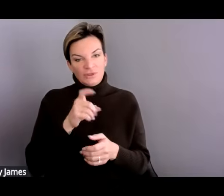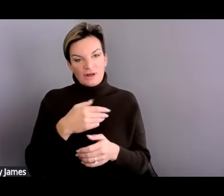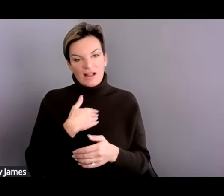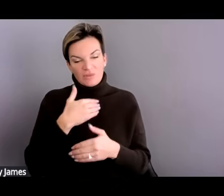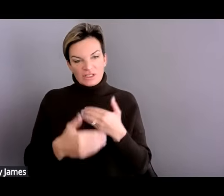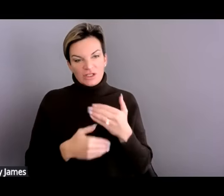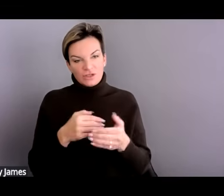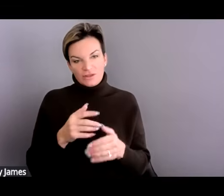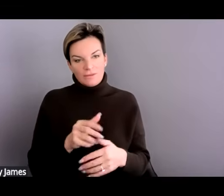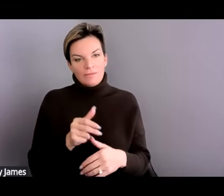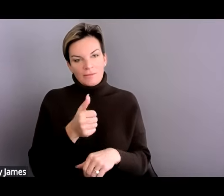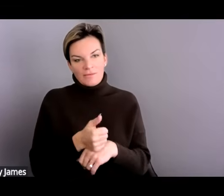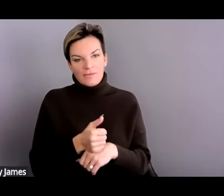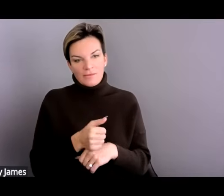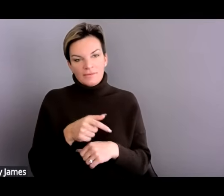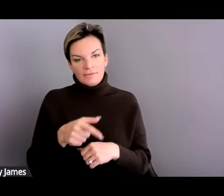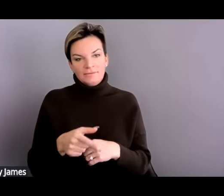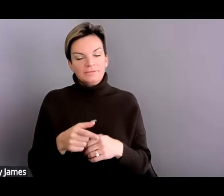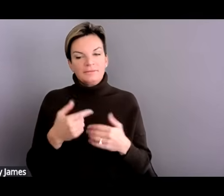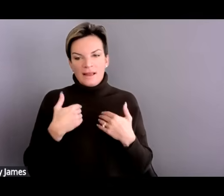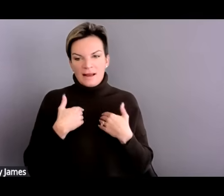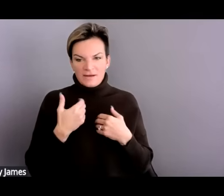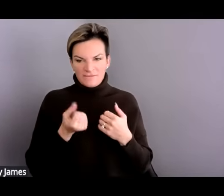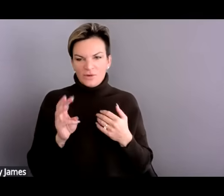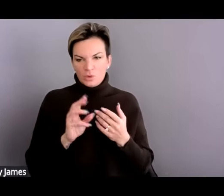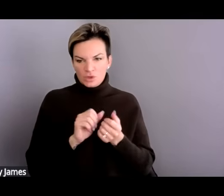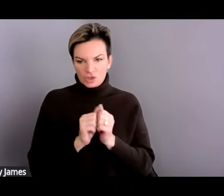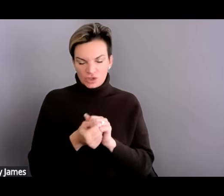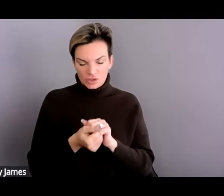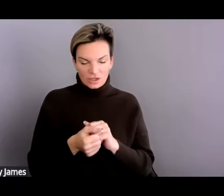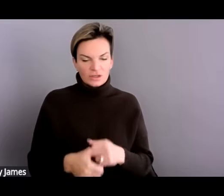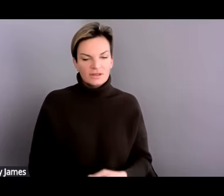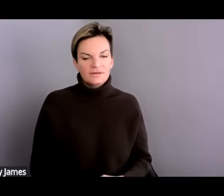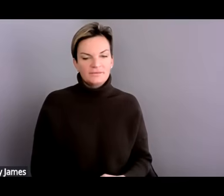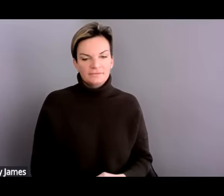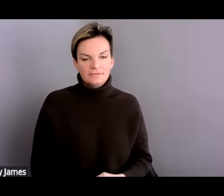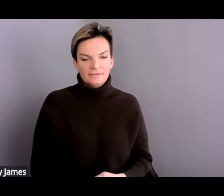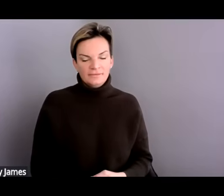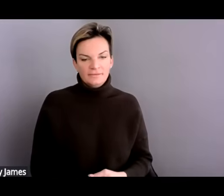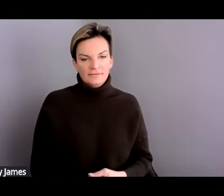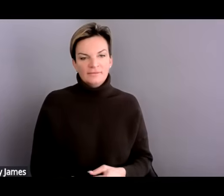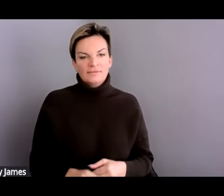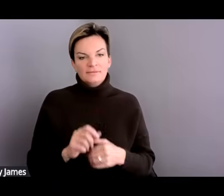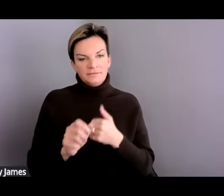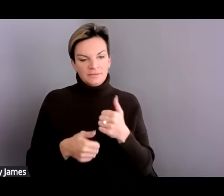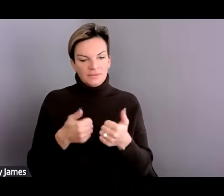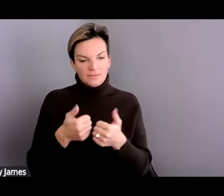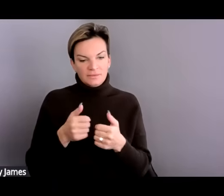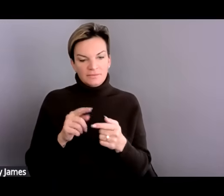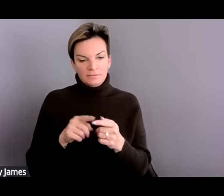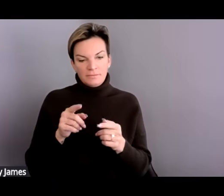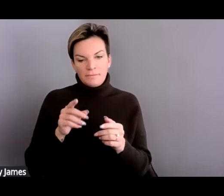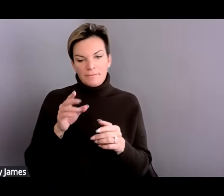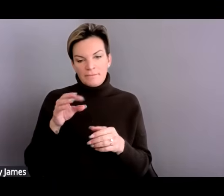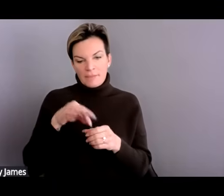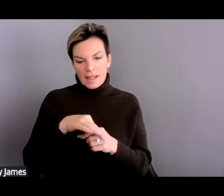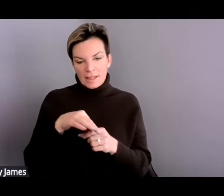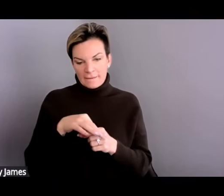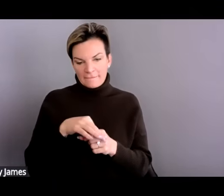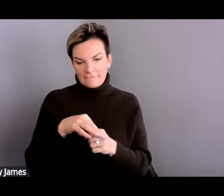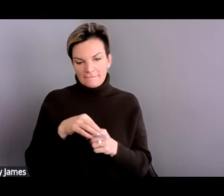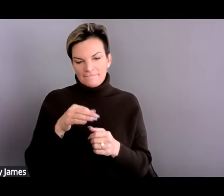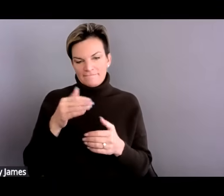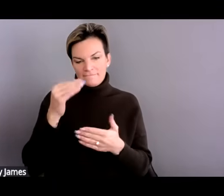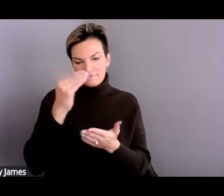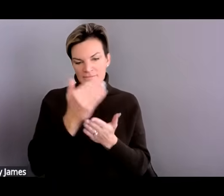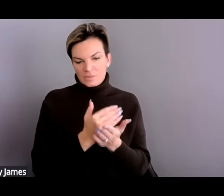these procedures, with a few changes, for example, challenges to ballot proposals are due within 10 days